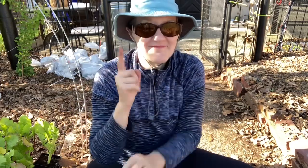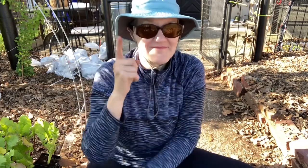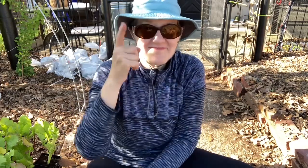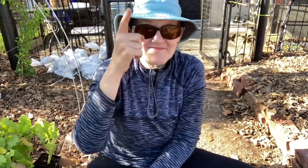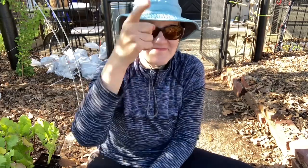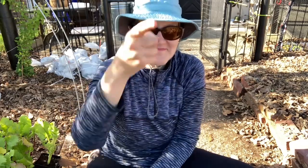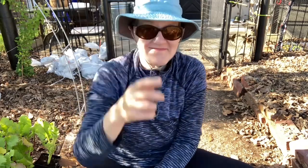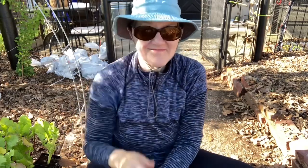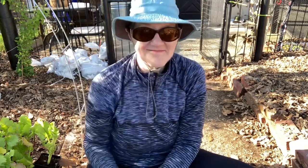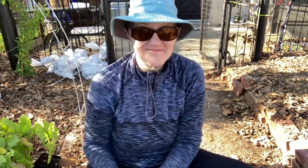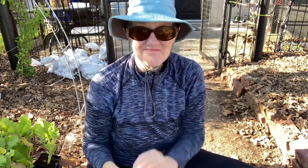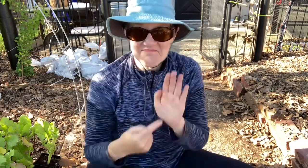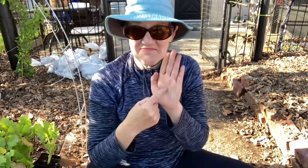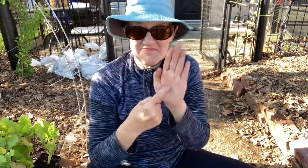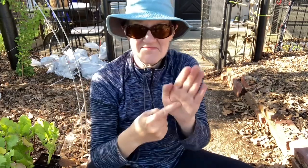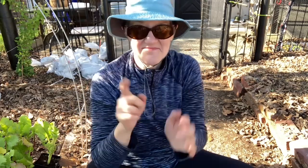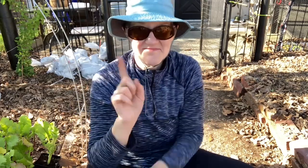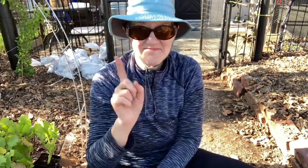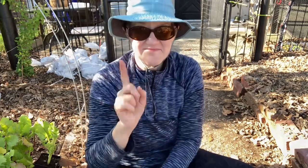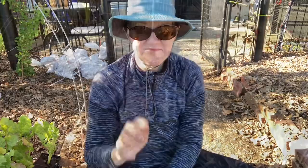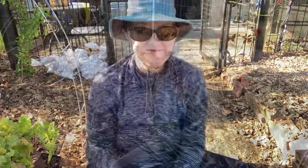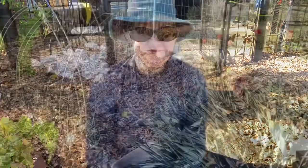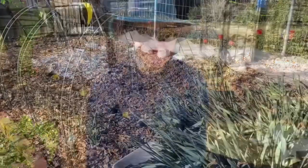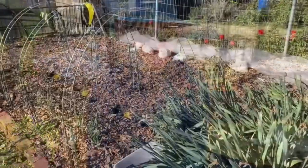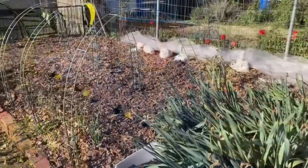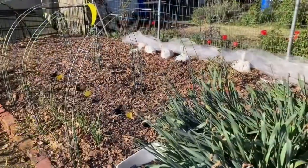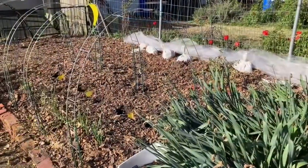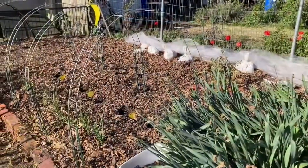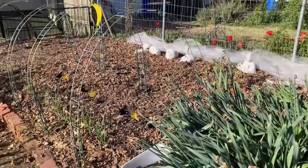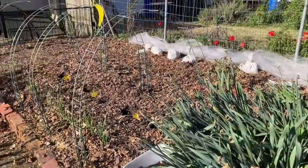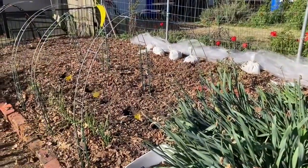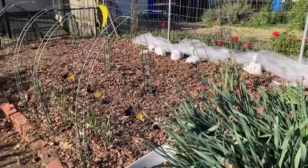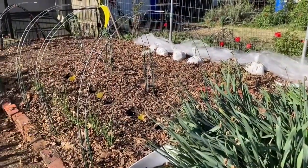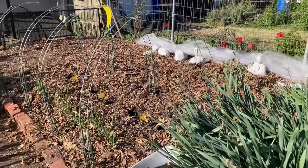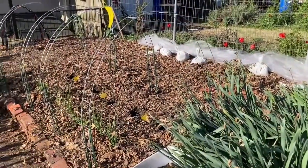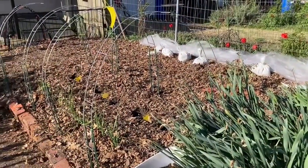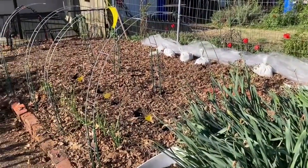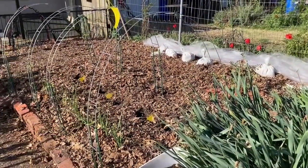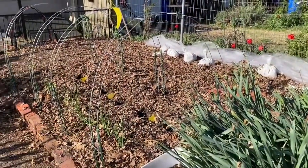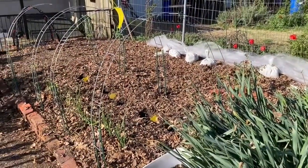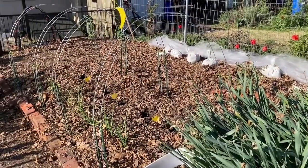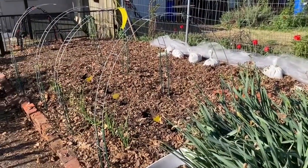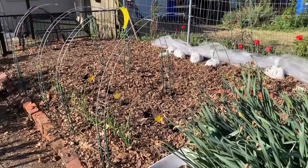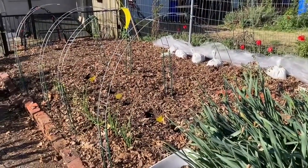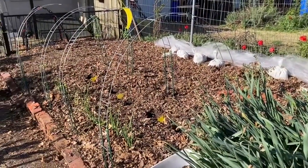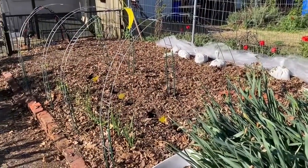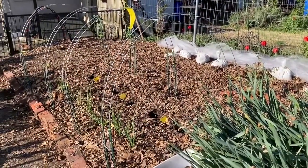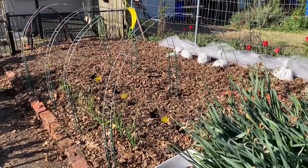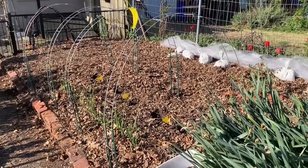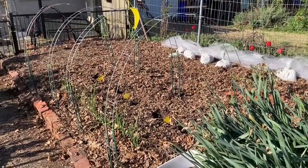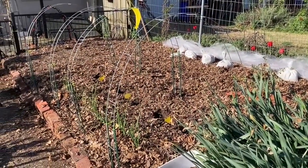often. I don't want to have to go all the way to the back of the garden. Let me show you where we're going to plant it.